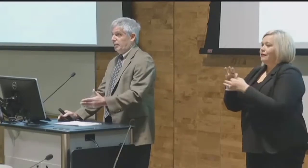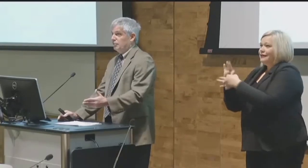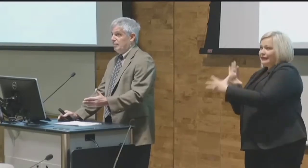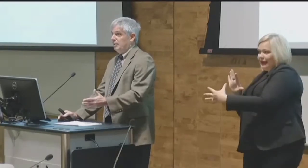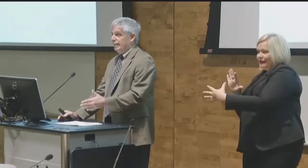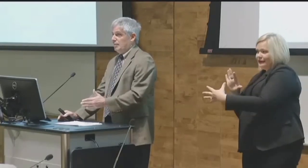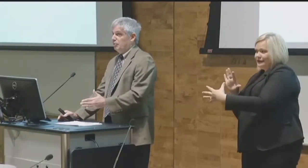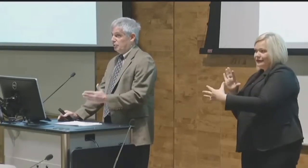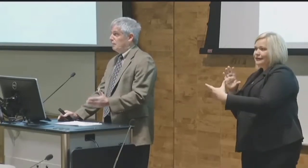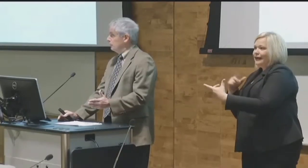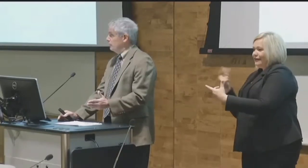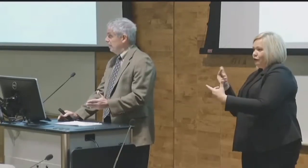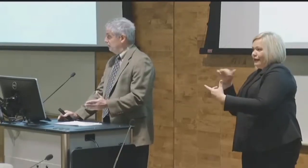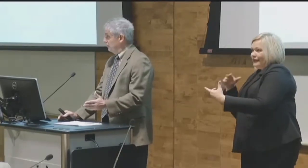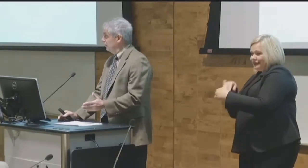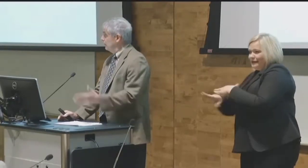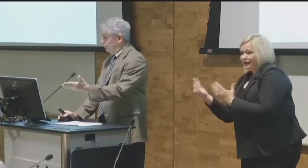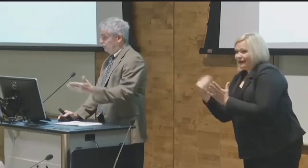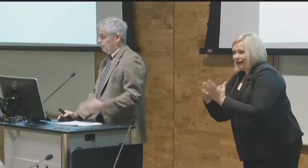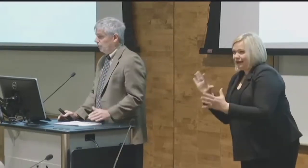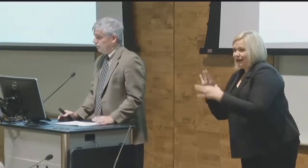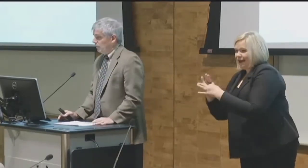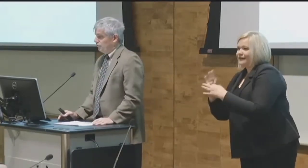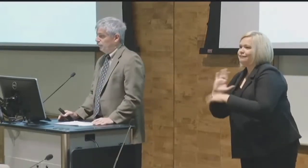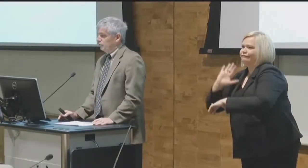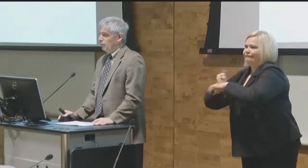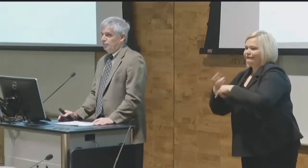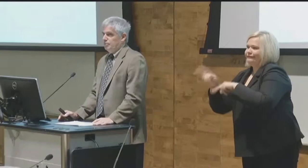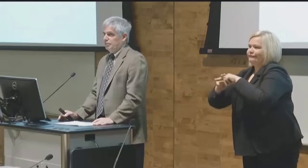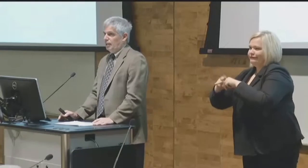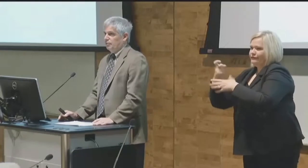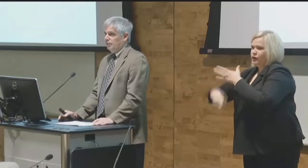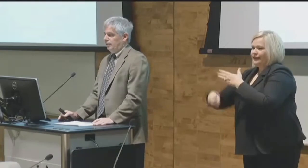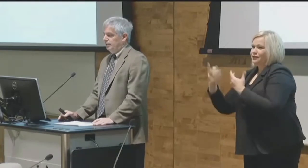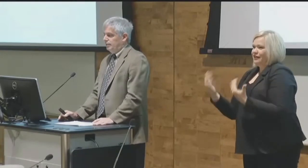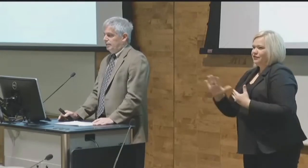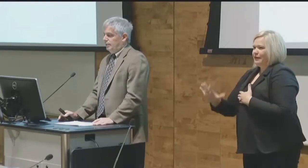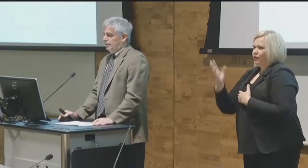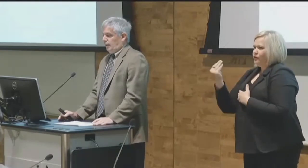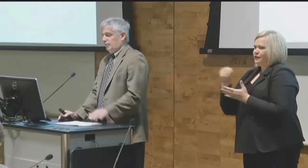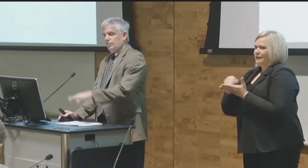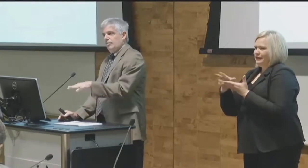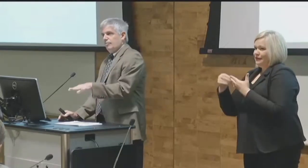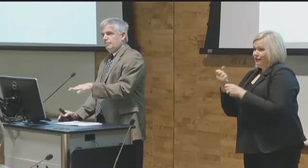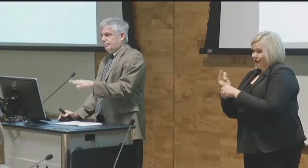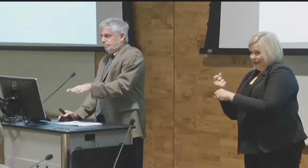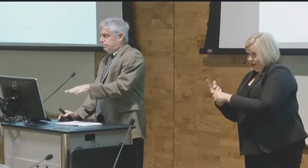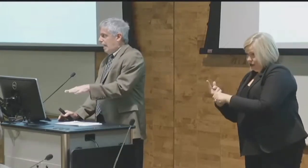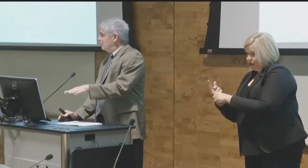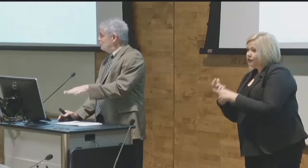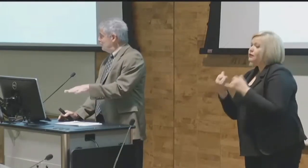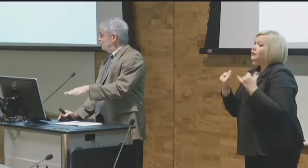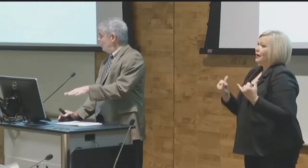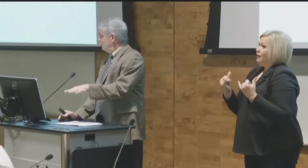Great Lakes came in, they came in on a temporary basis, and so the price is around $14 million a year. Now,